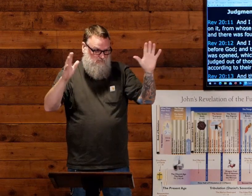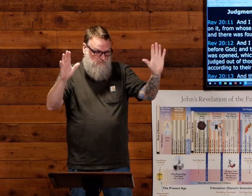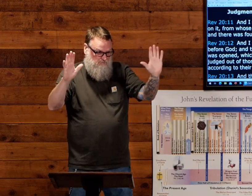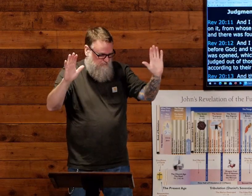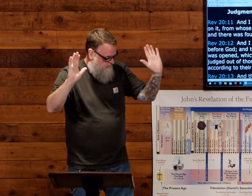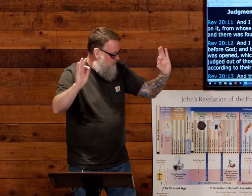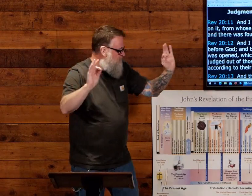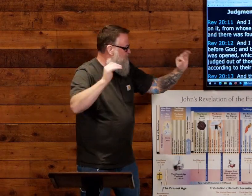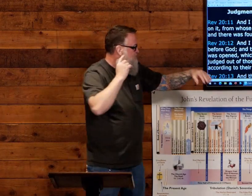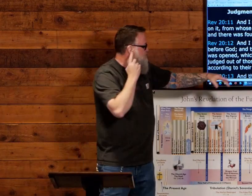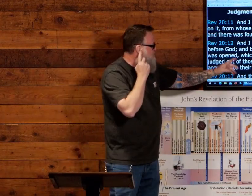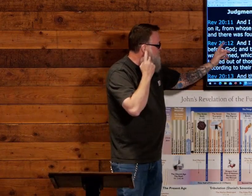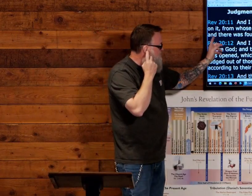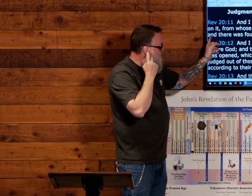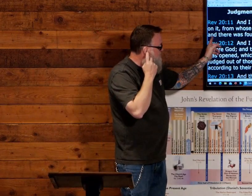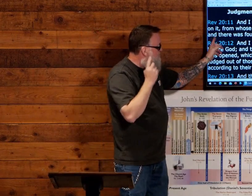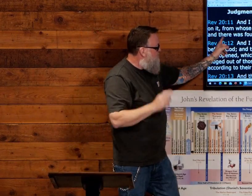I hope that's clear.